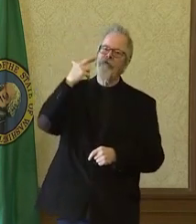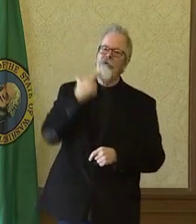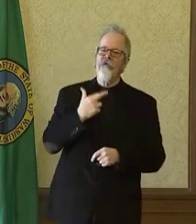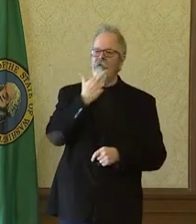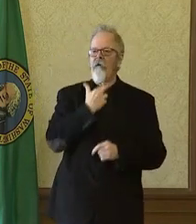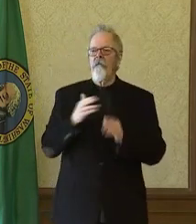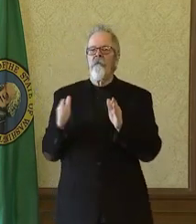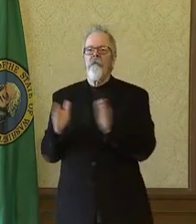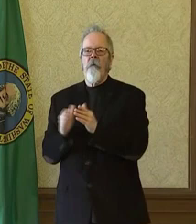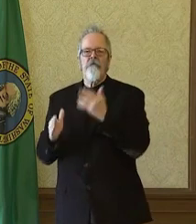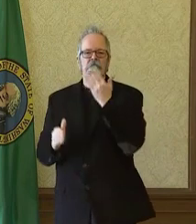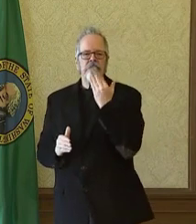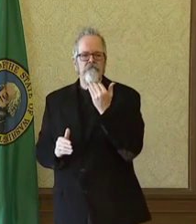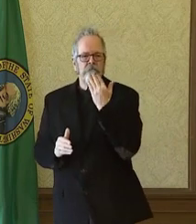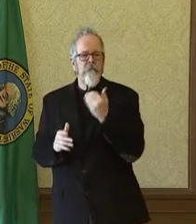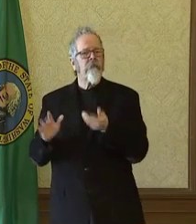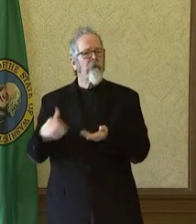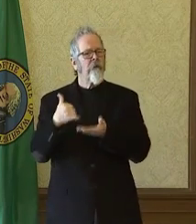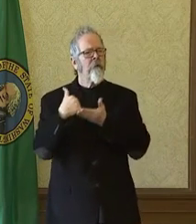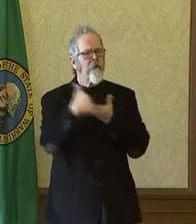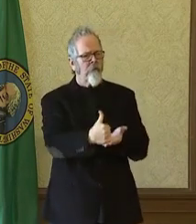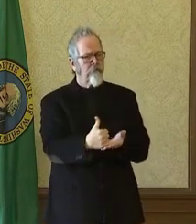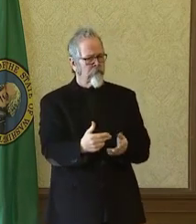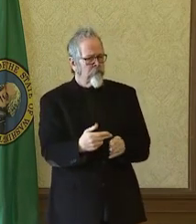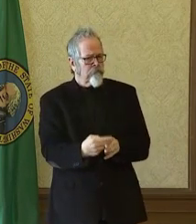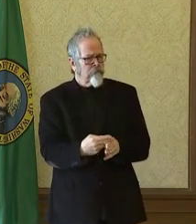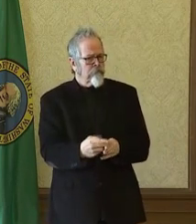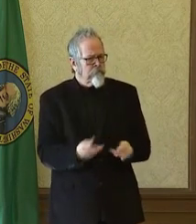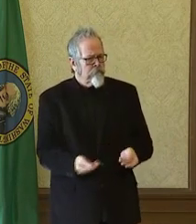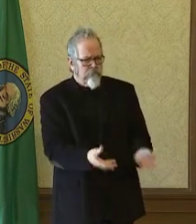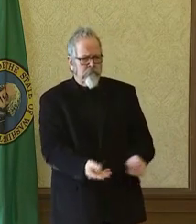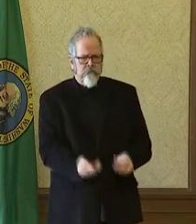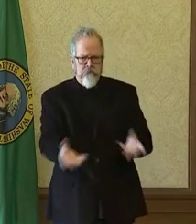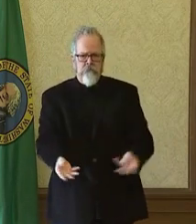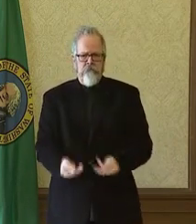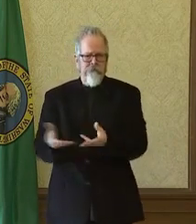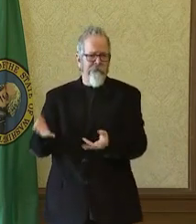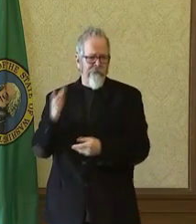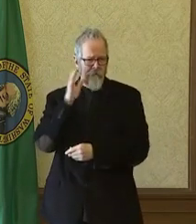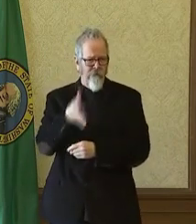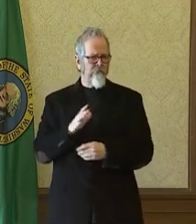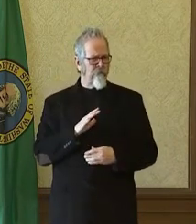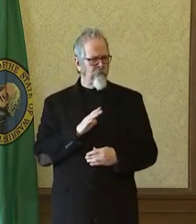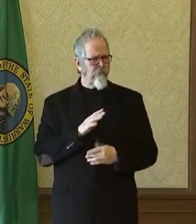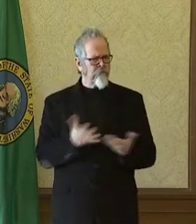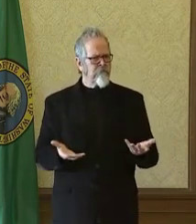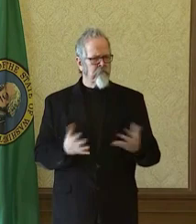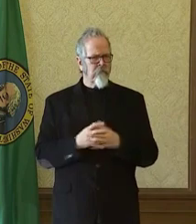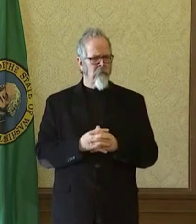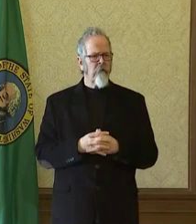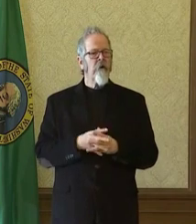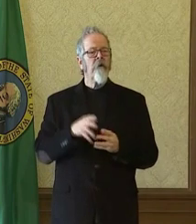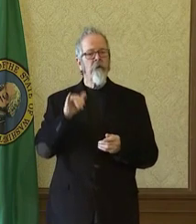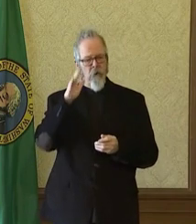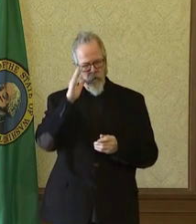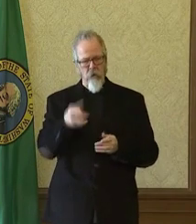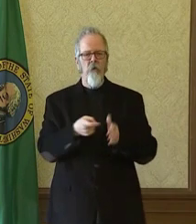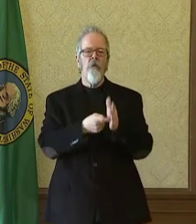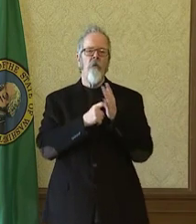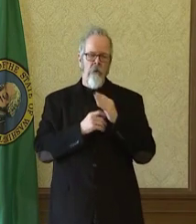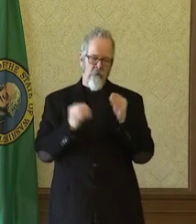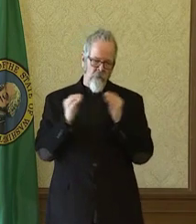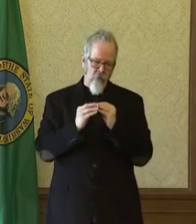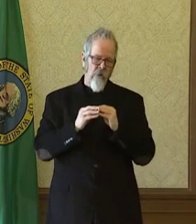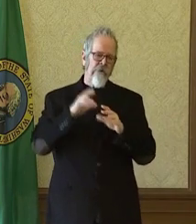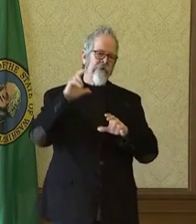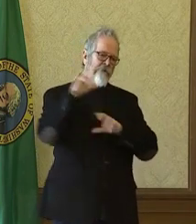larger infusions and investment in our state to really get our economy going. We certainly recognize that. Next question